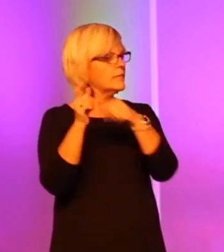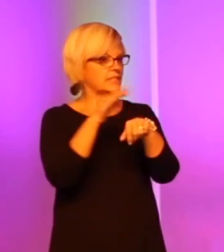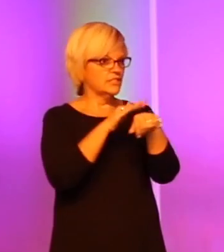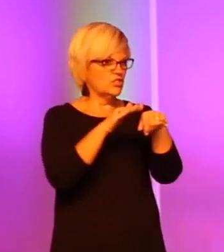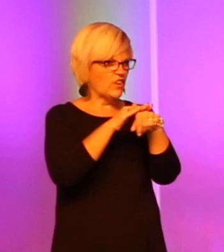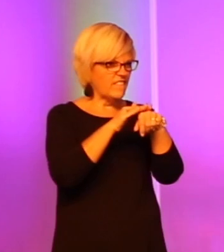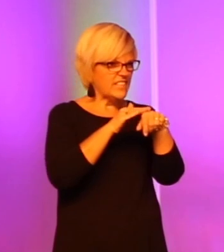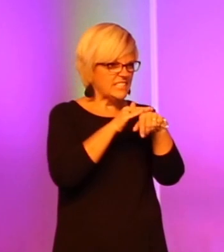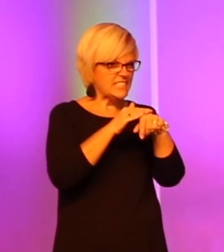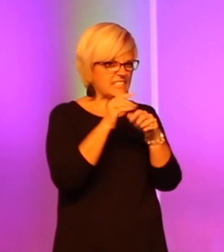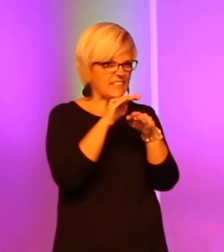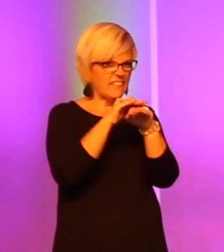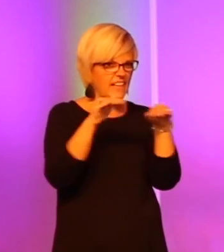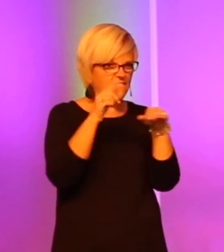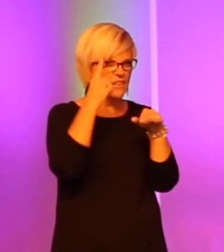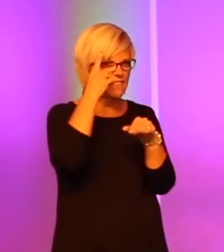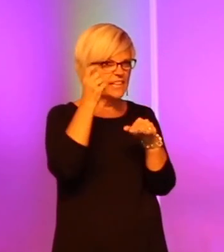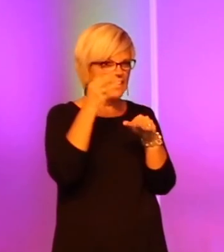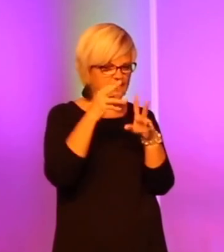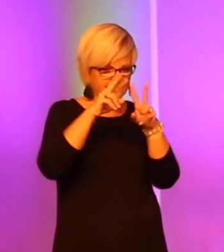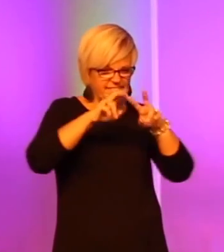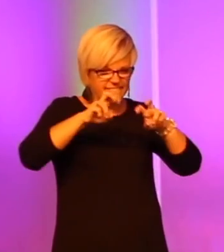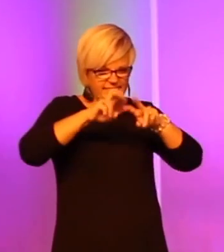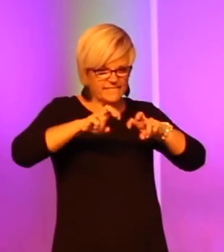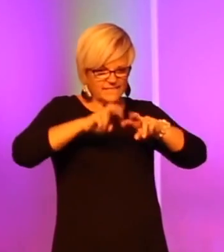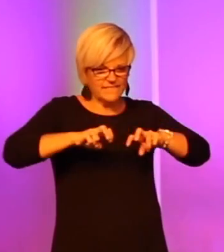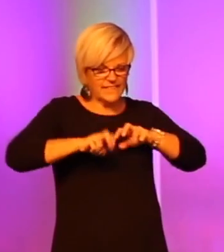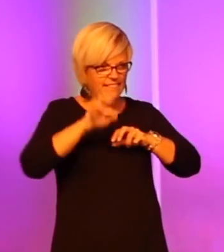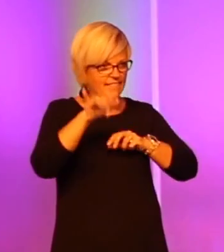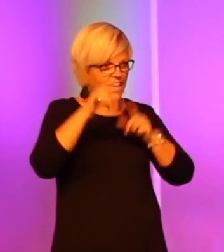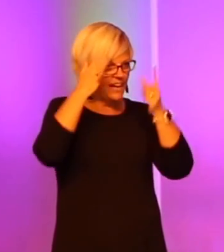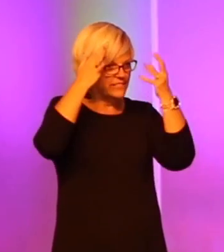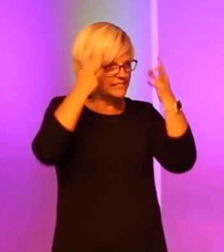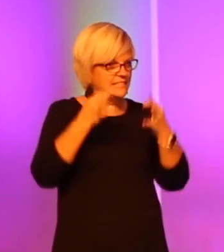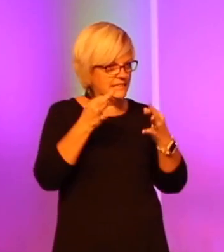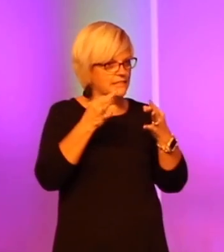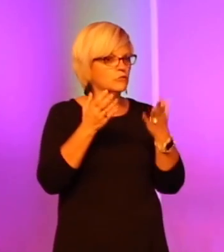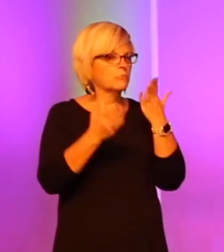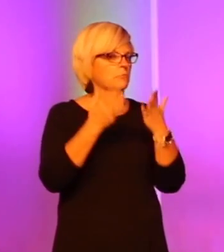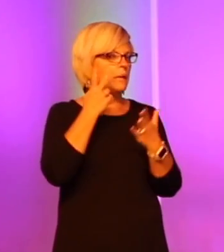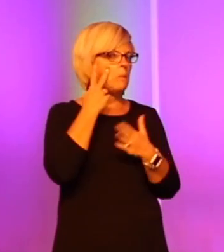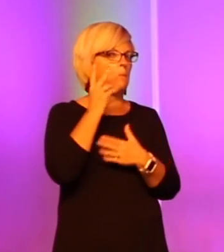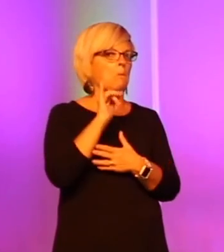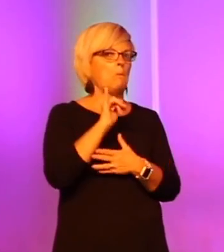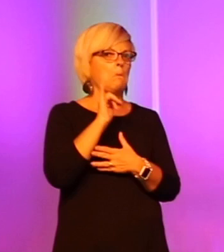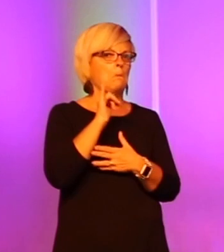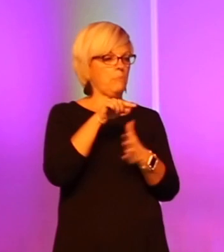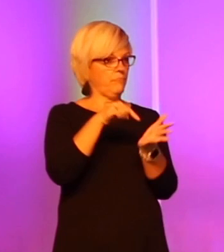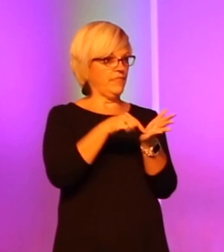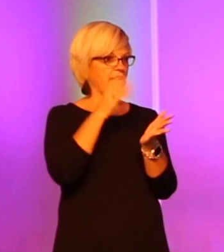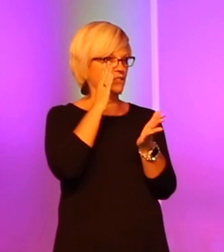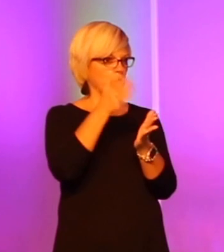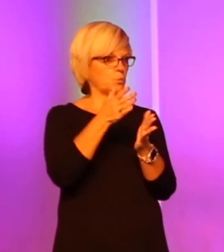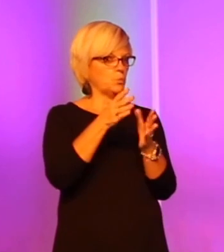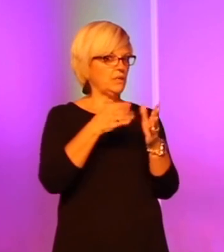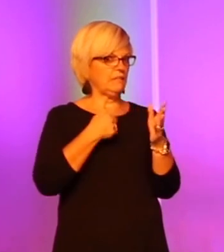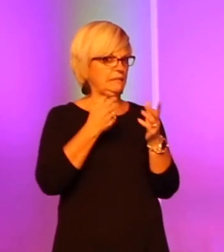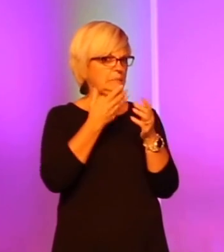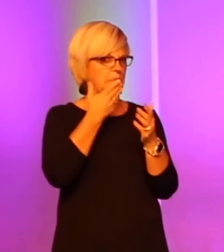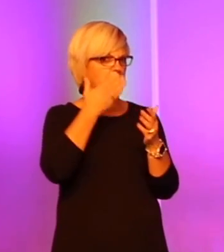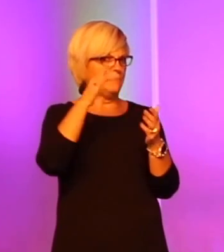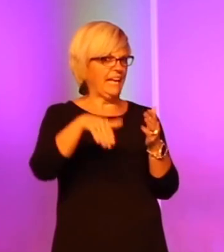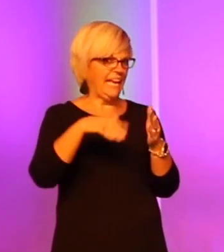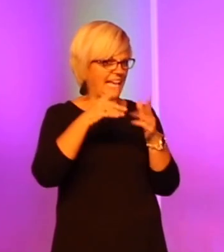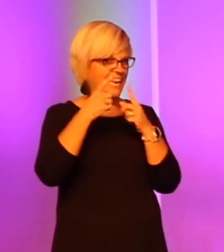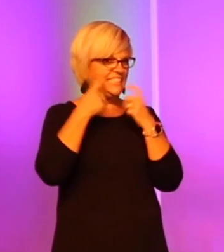time to dig down deep in that decision, we'll find pretty easily most of the time this is going to lead to destruction and